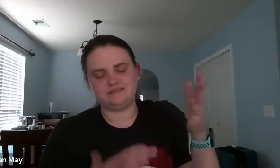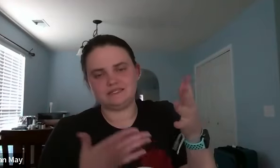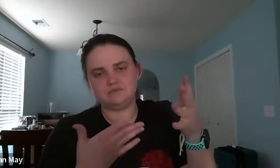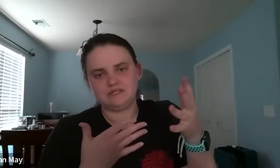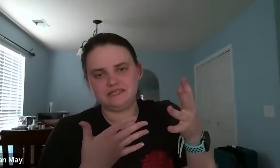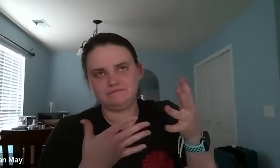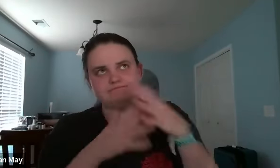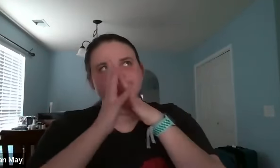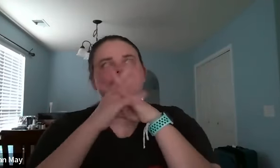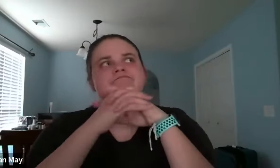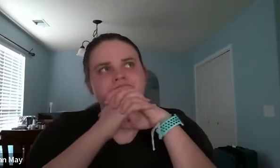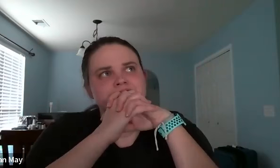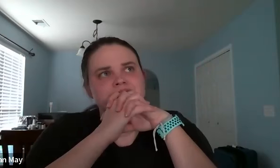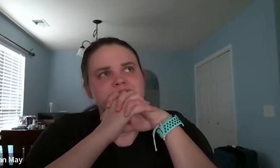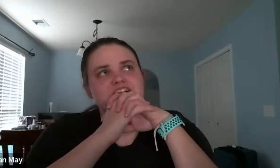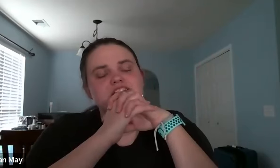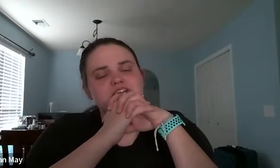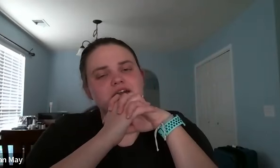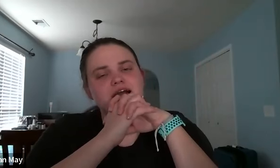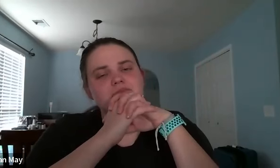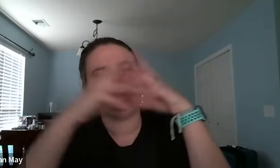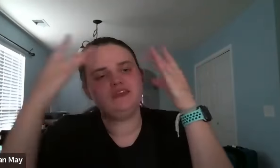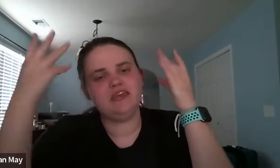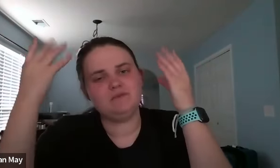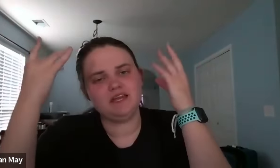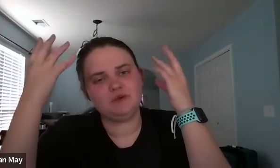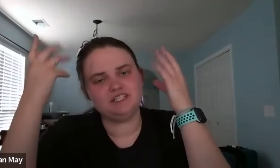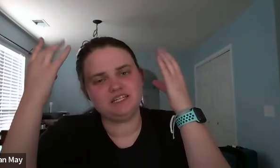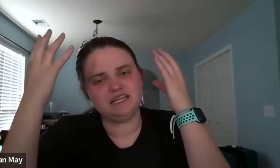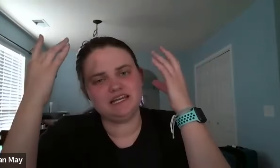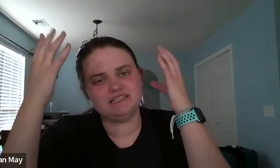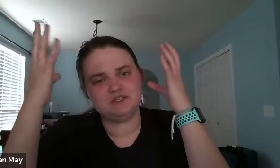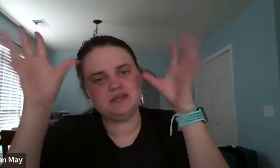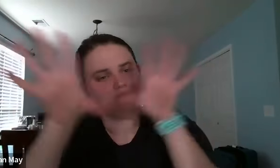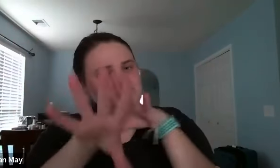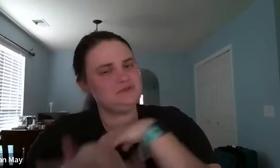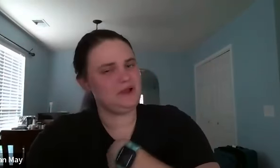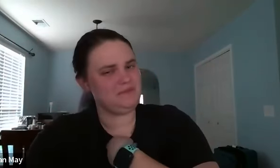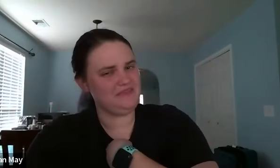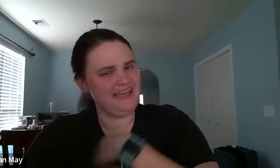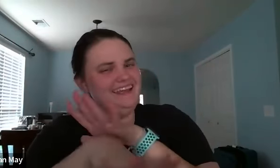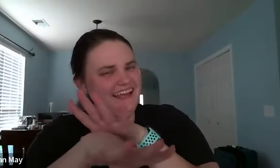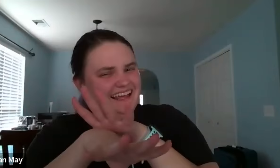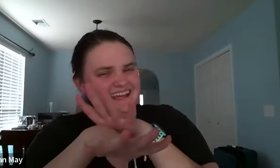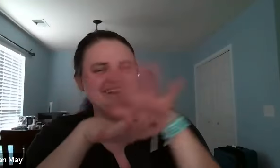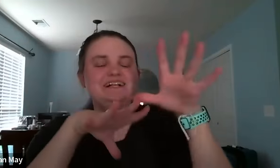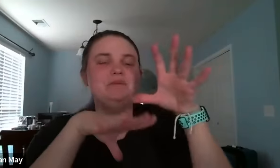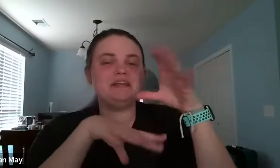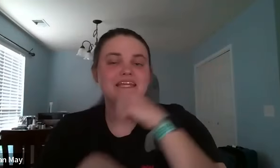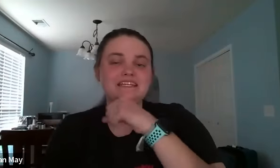doesn't really. Sorry, I'm thinking and I'm like questioning it as I do it. I'm so sorry about that. But it is, I